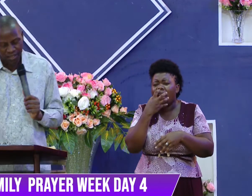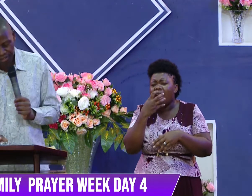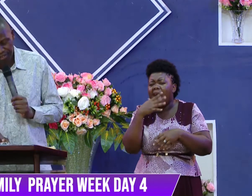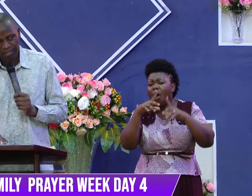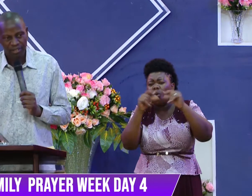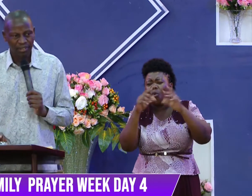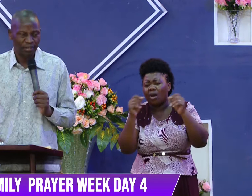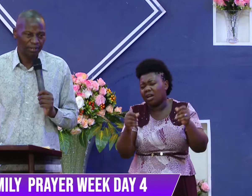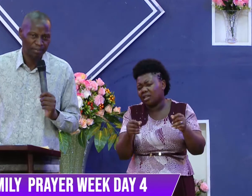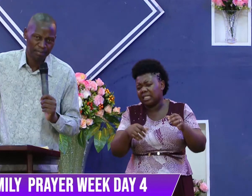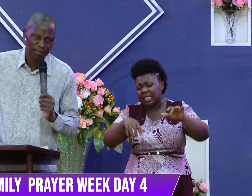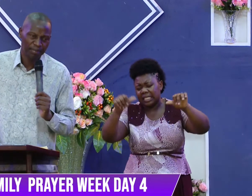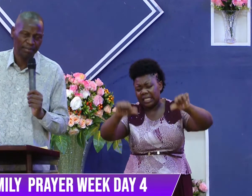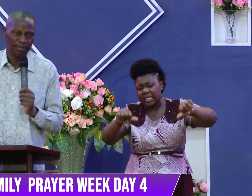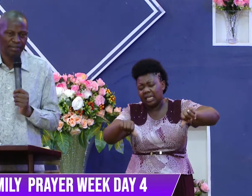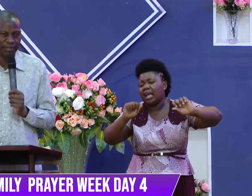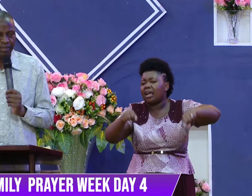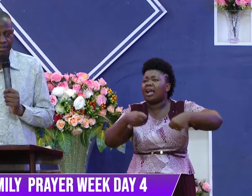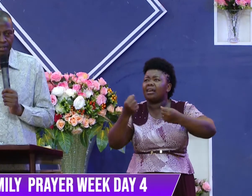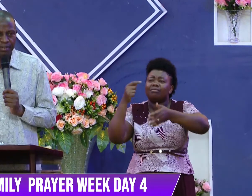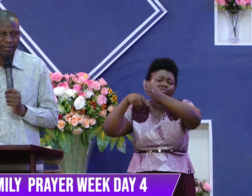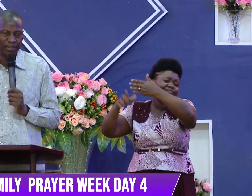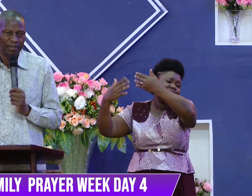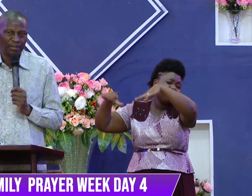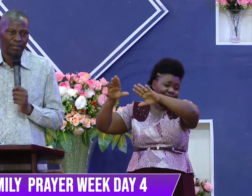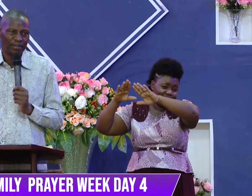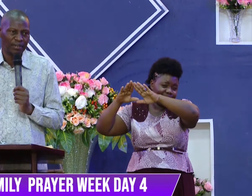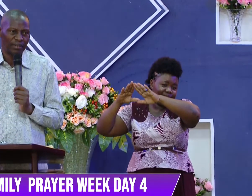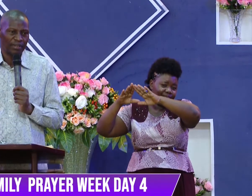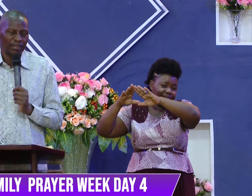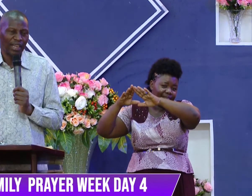At the end of the day, he says, no, his words, the plumb line has gone astray.